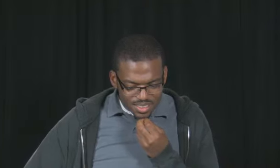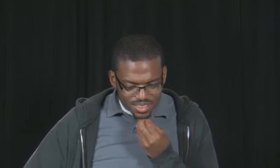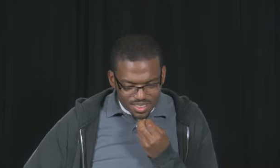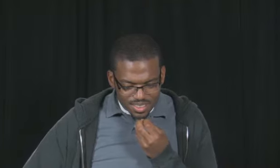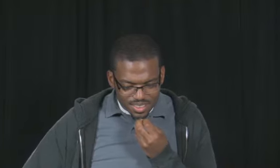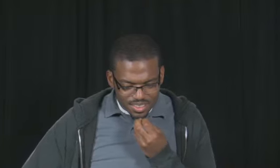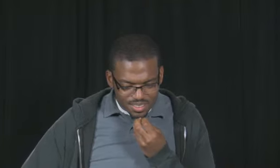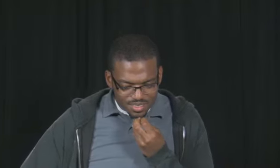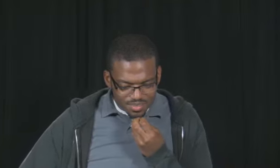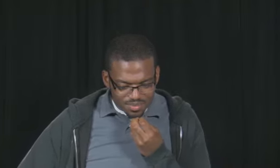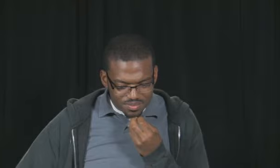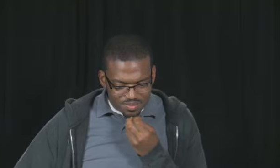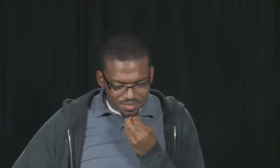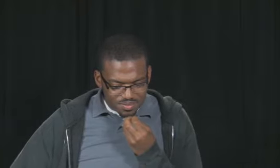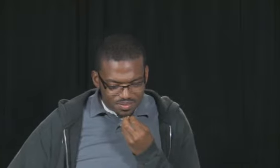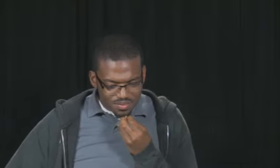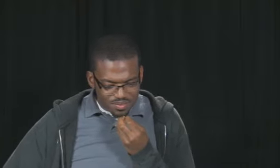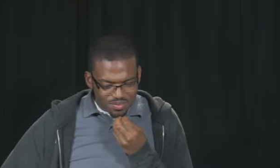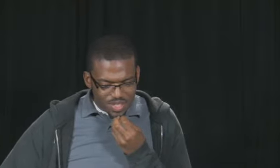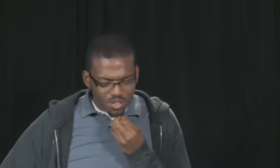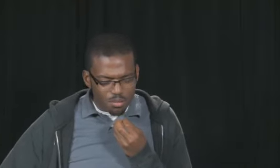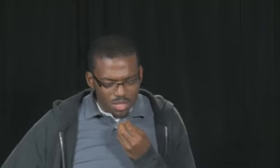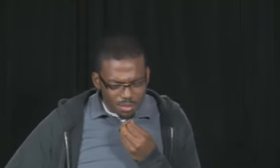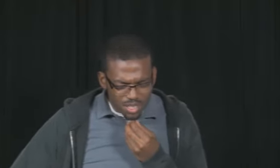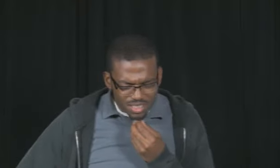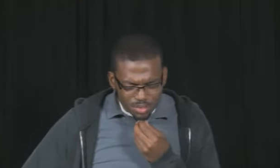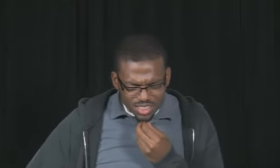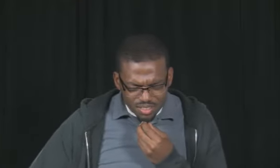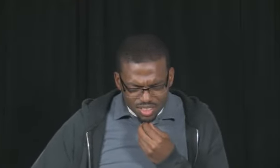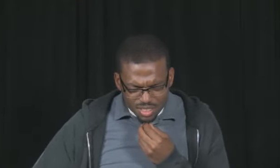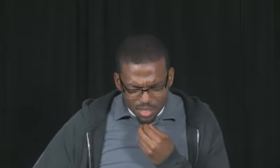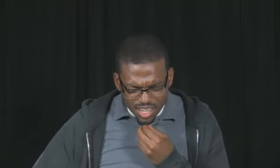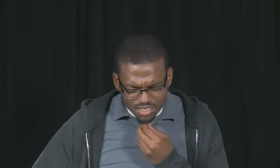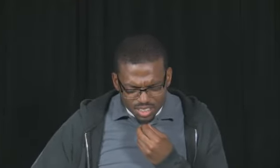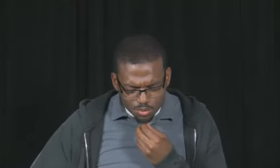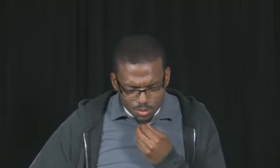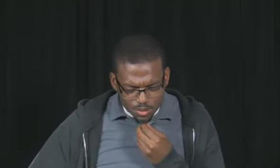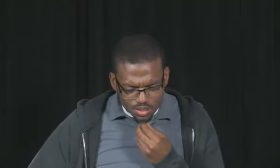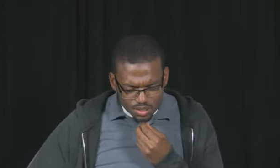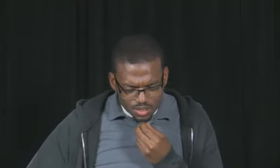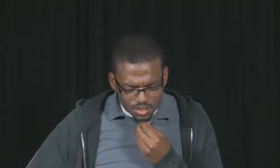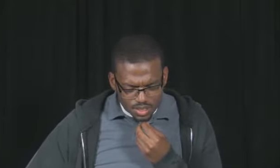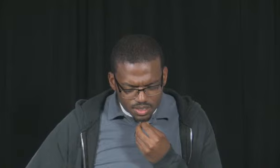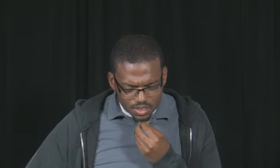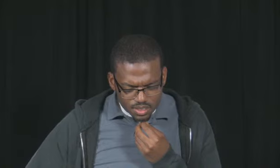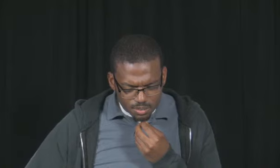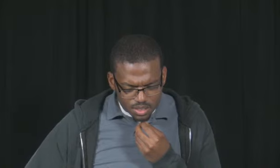So, you have all those little gradations of notes... Wait, by seventh, do you mean half step? Or is that something